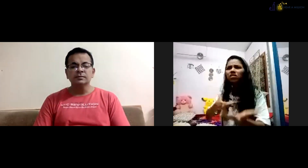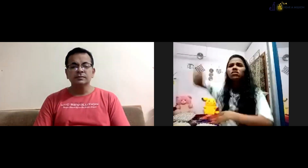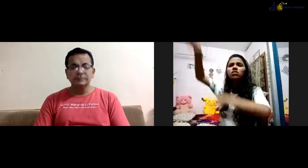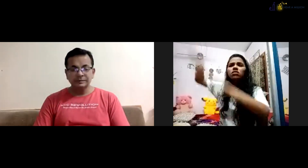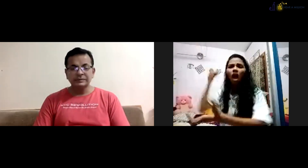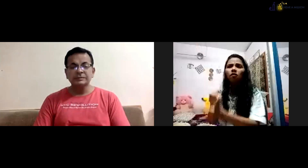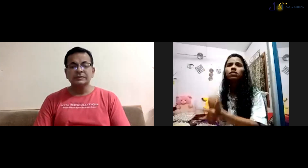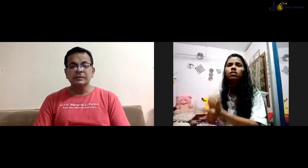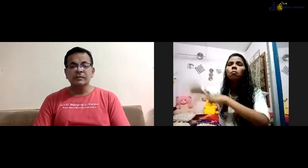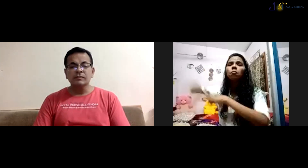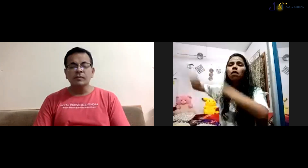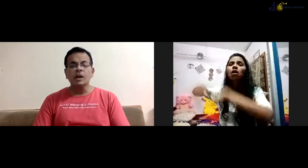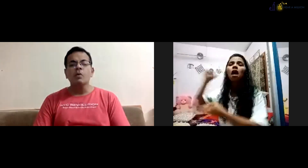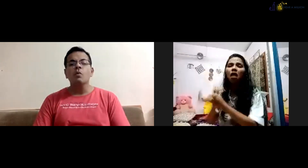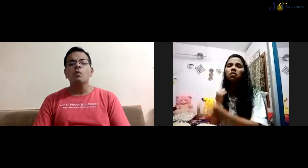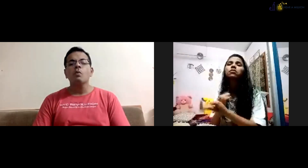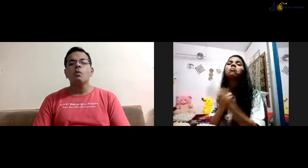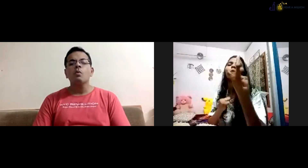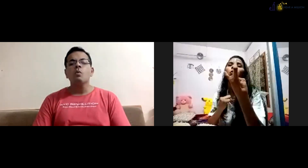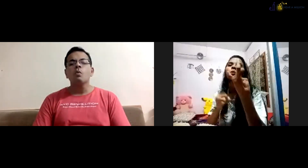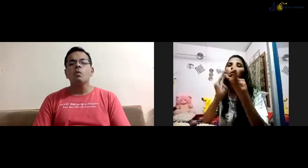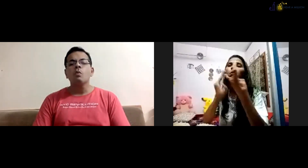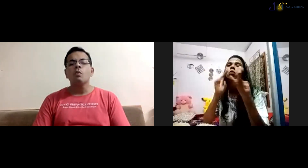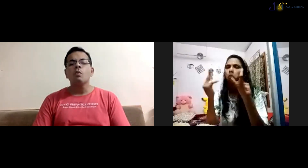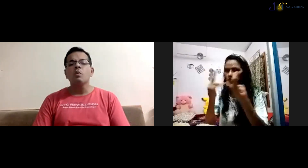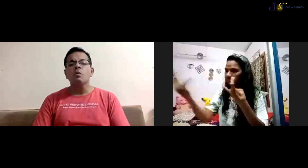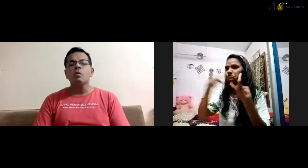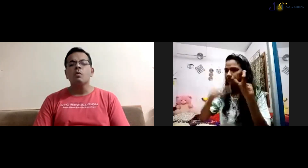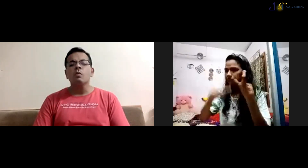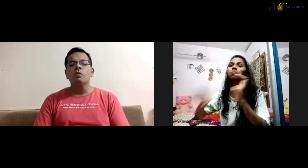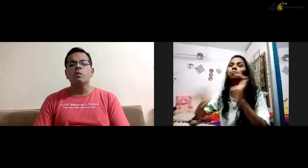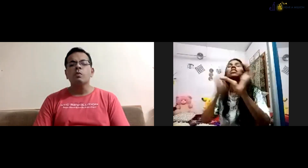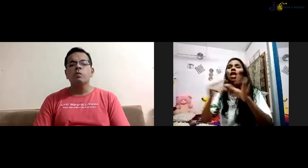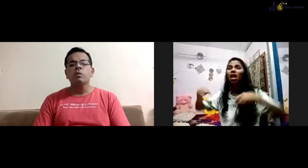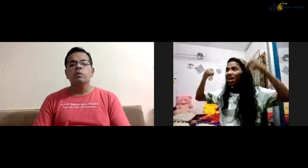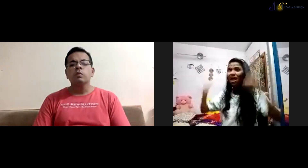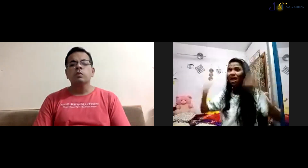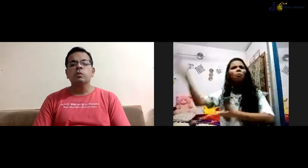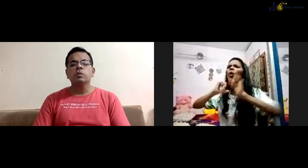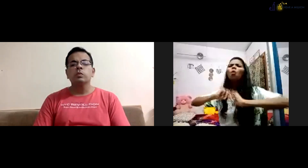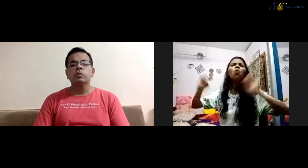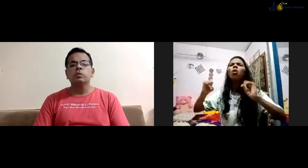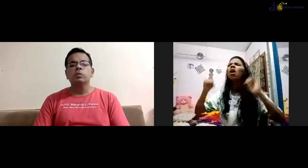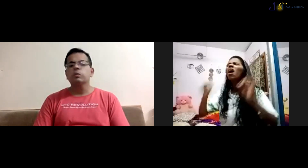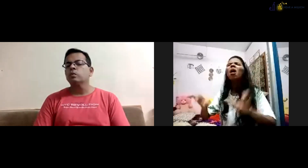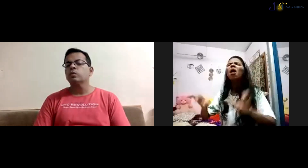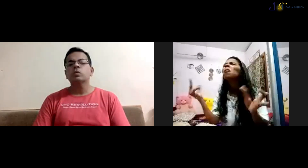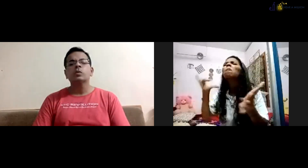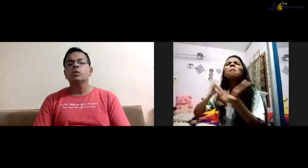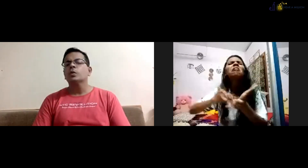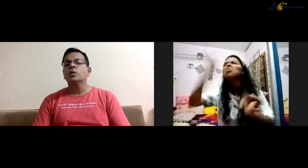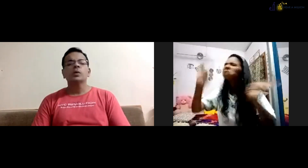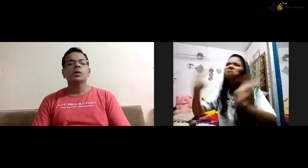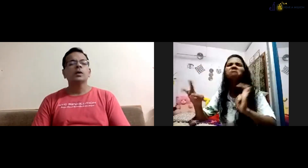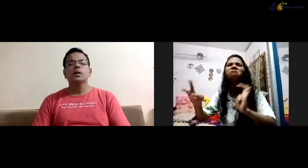that, they said that you have to do the calling work, but okay, there was a. And you have to travel. And also you have to travel